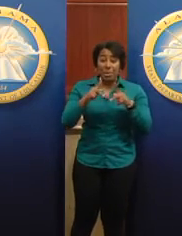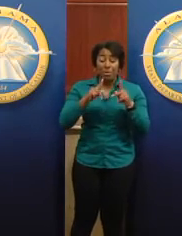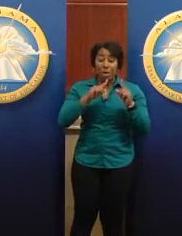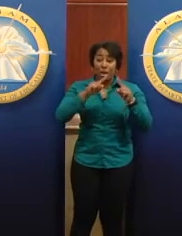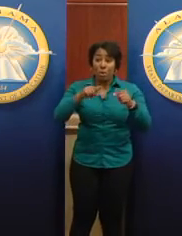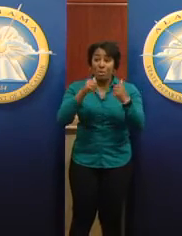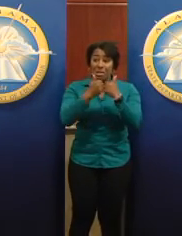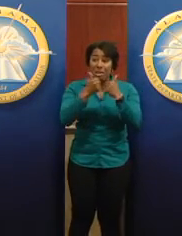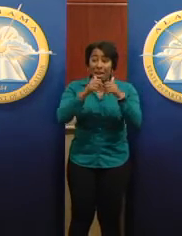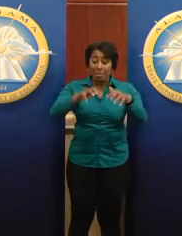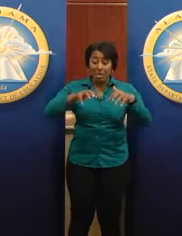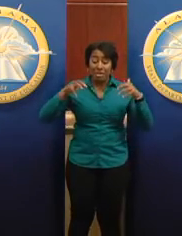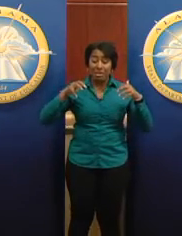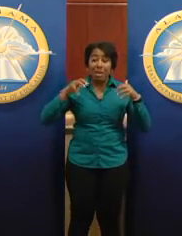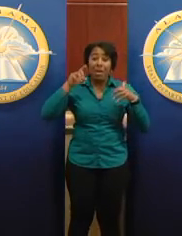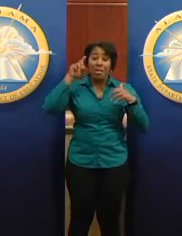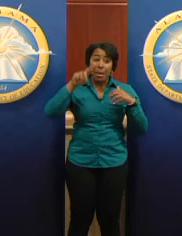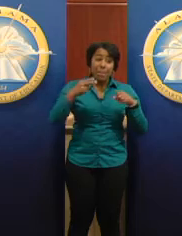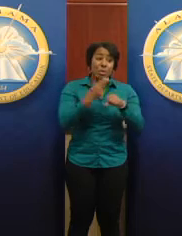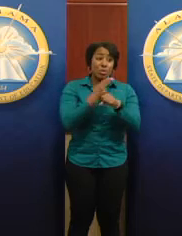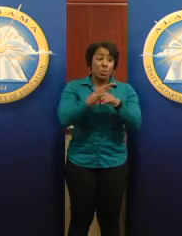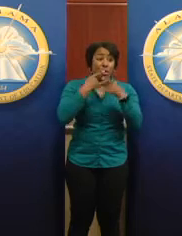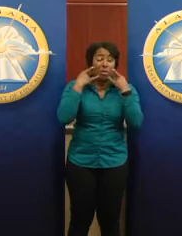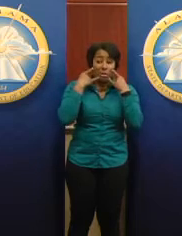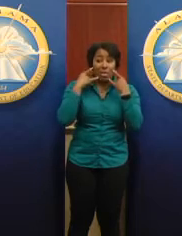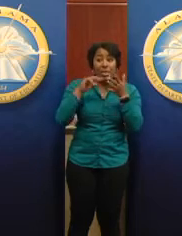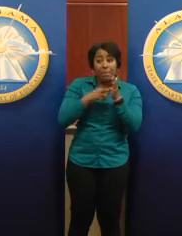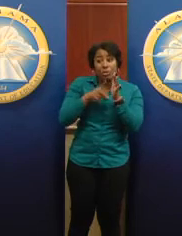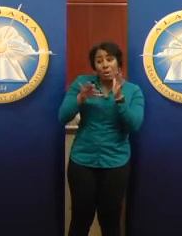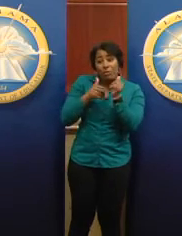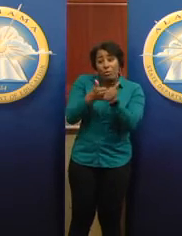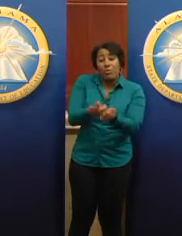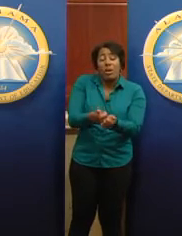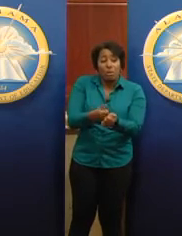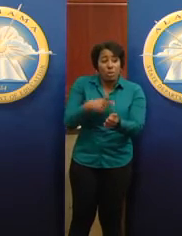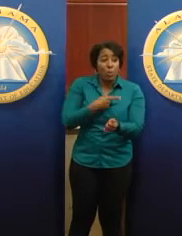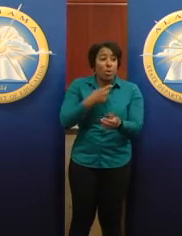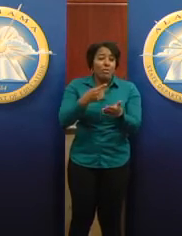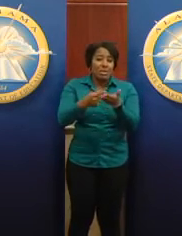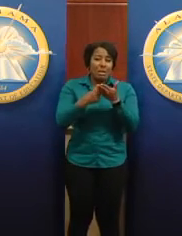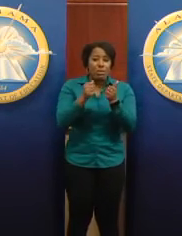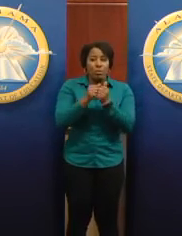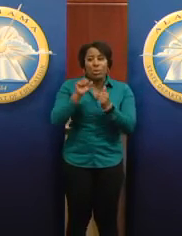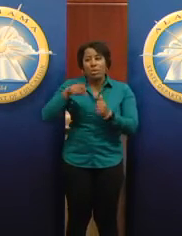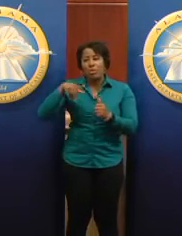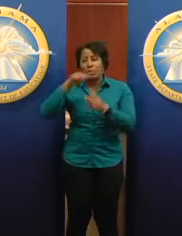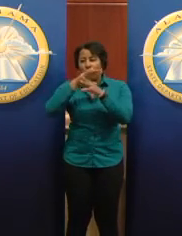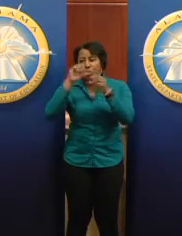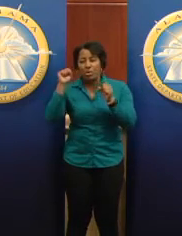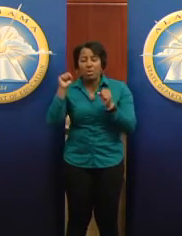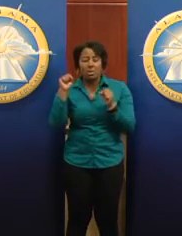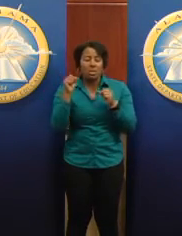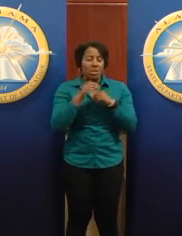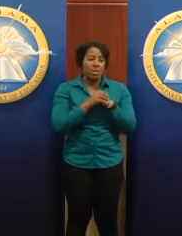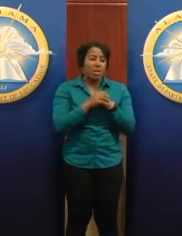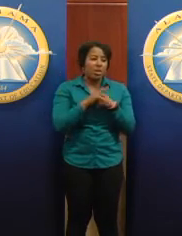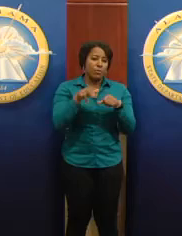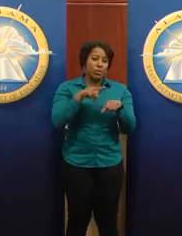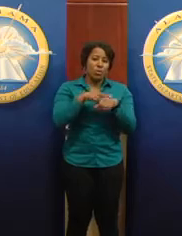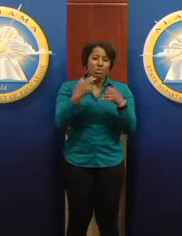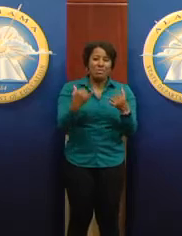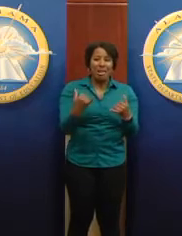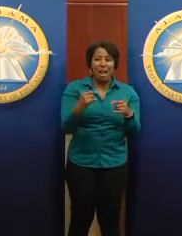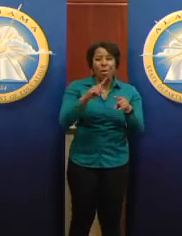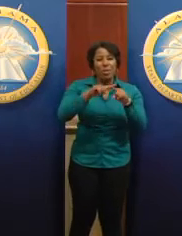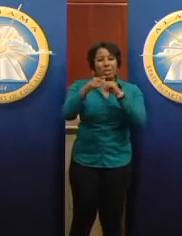then those rules apply in those jurisdictions. And we've talked to superintendents about that. And, of course, right now, it looks different as you travel from